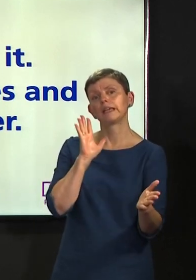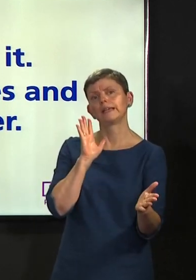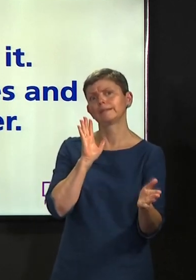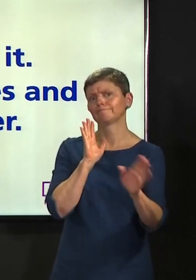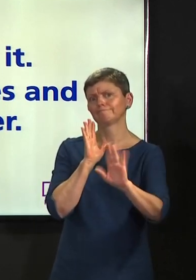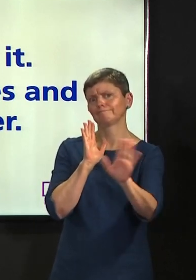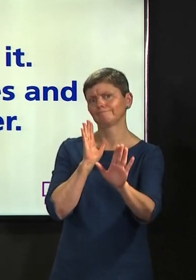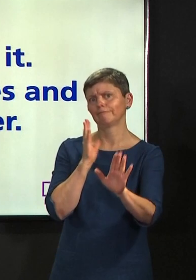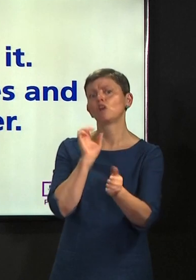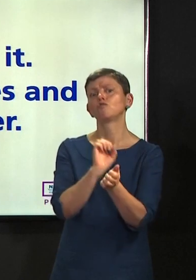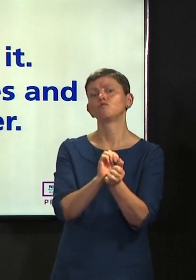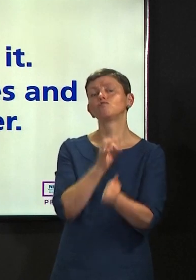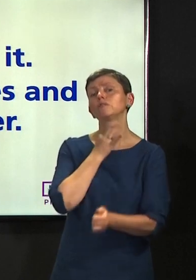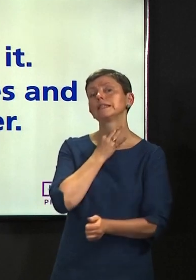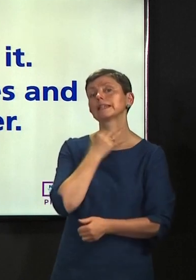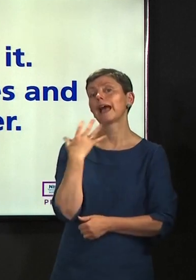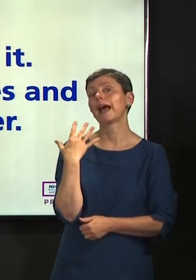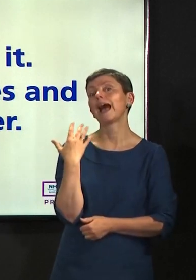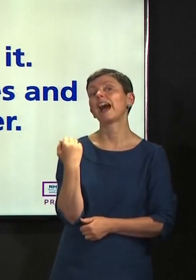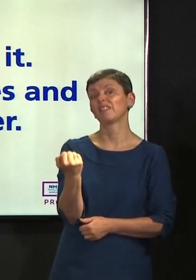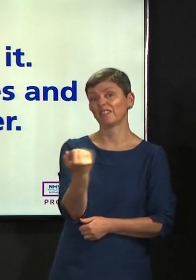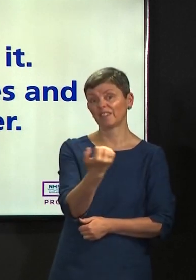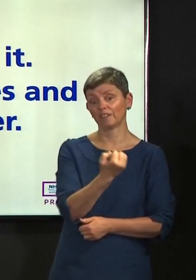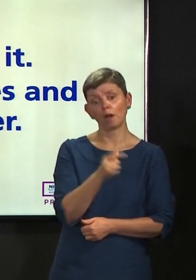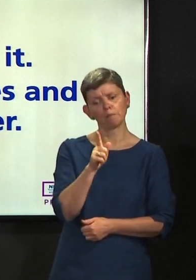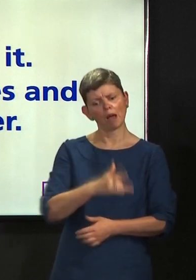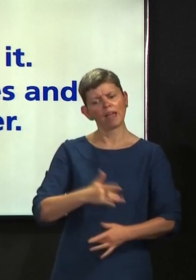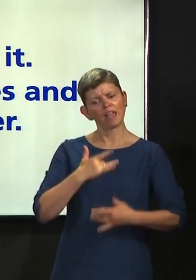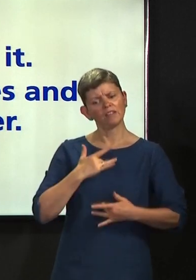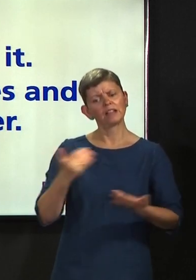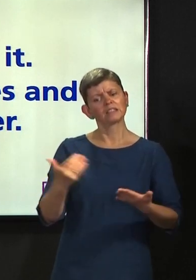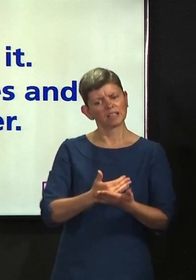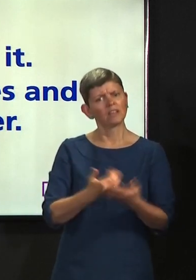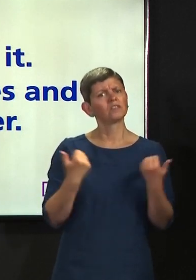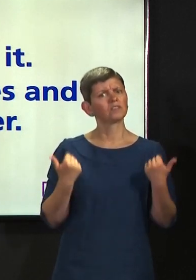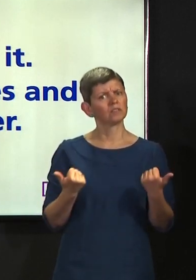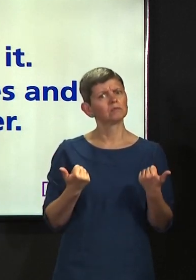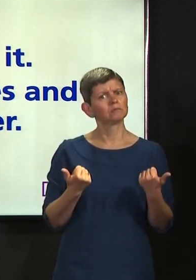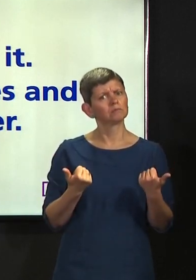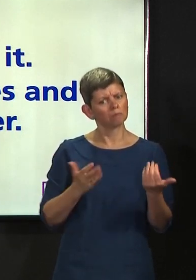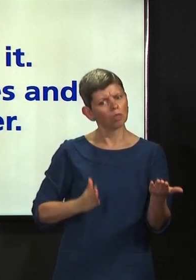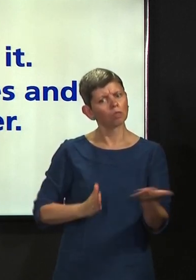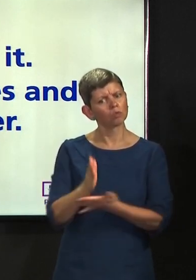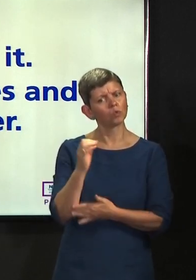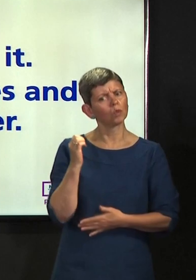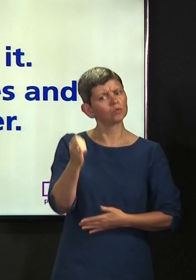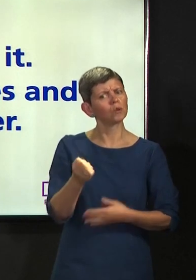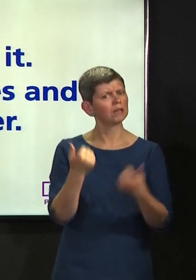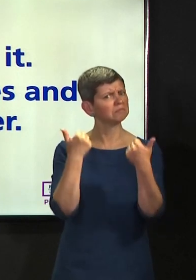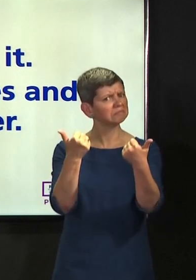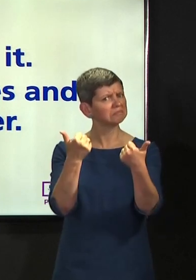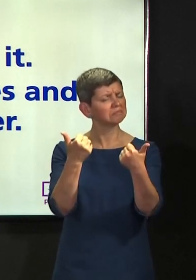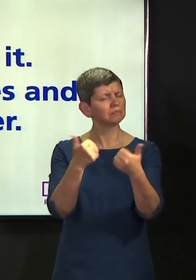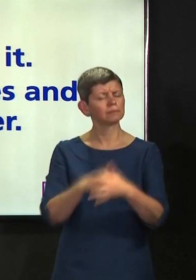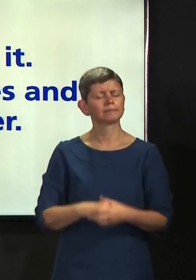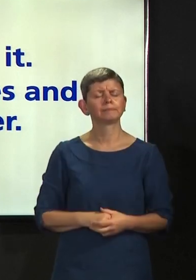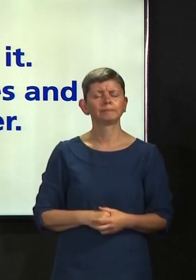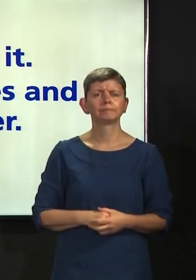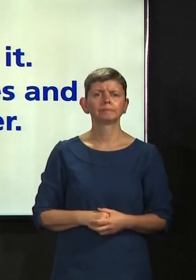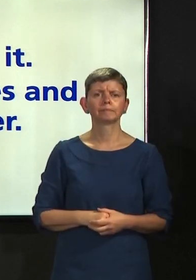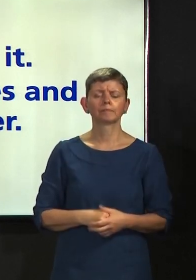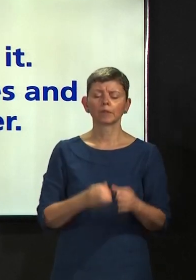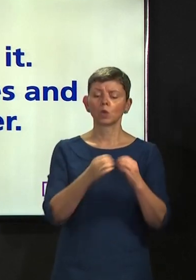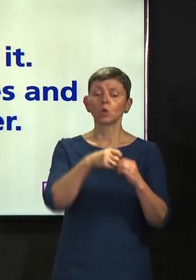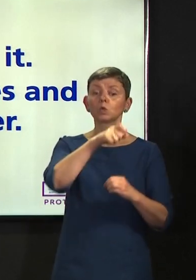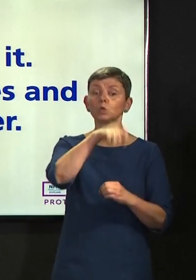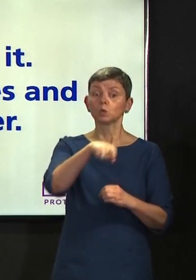felt very, very safe at either end of that journey and during the journey. The only other thing I would add to the student question, if